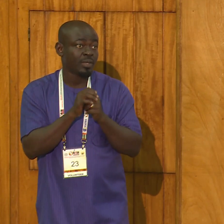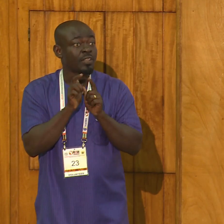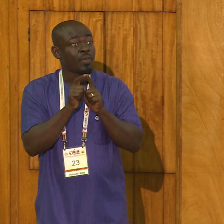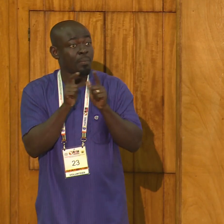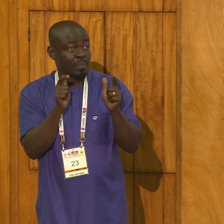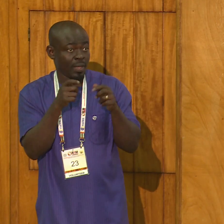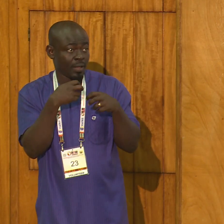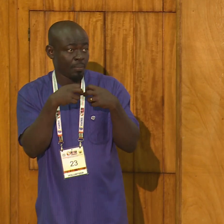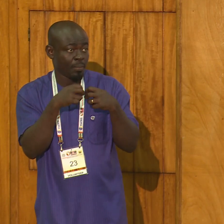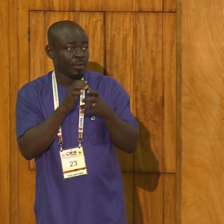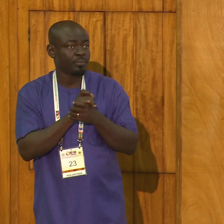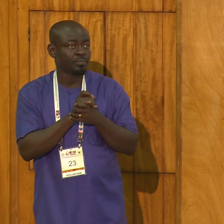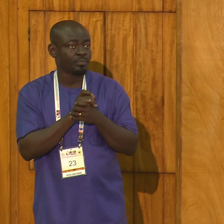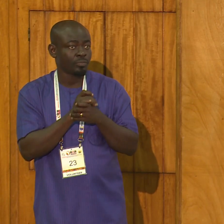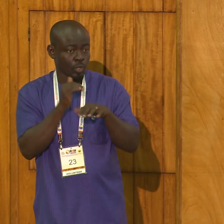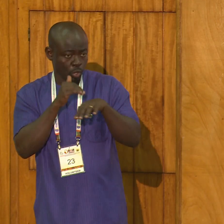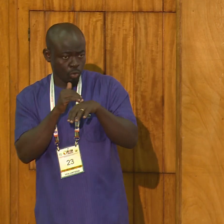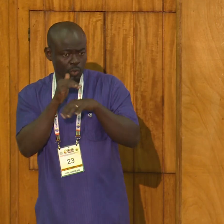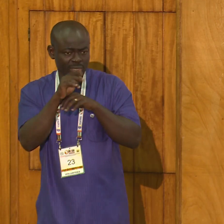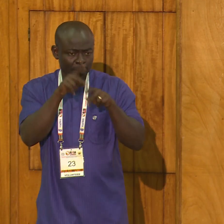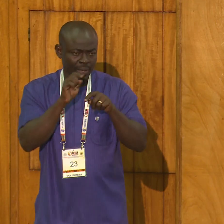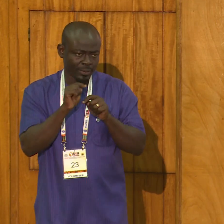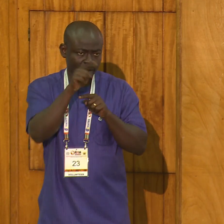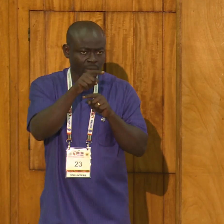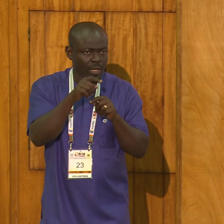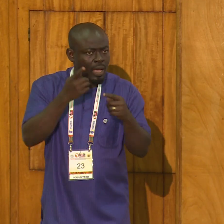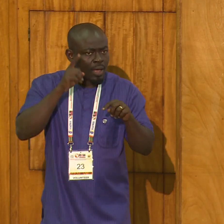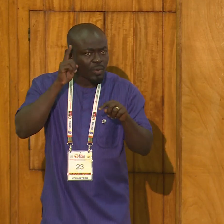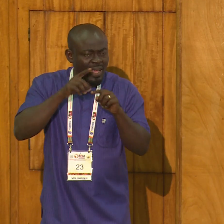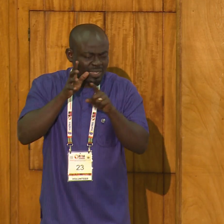issue. You refer, and you can't really